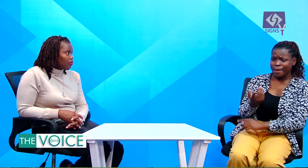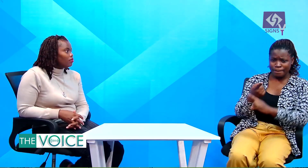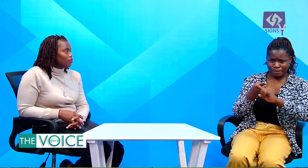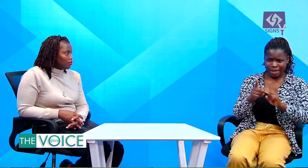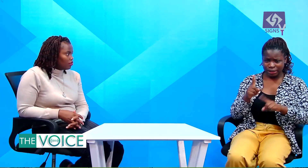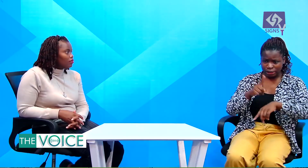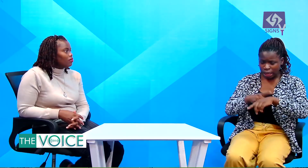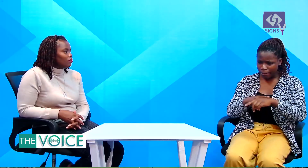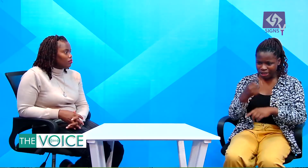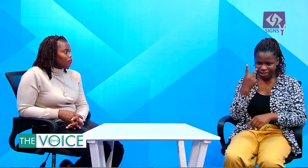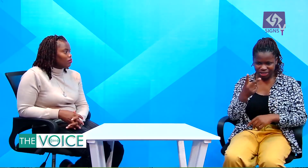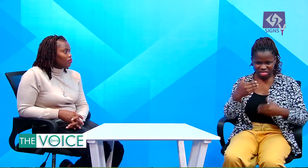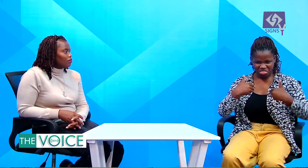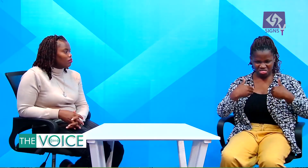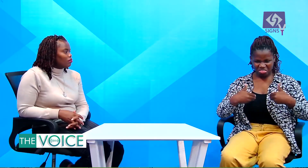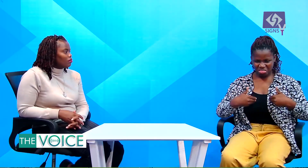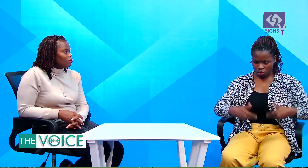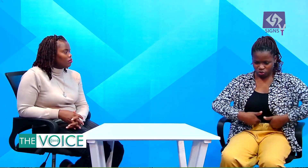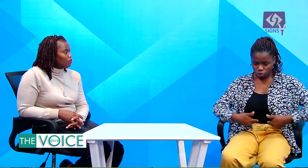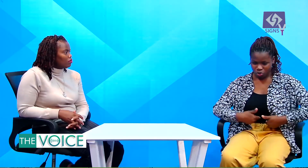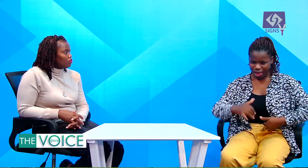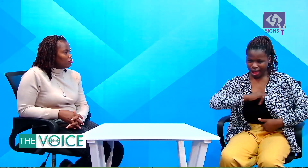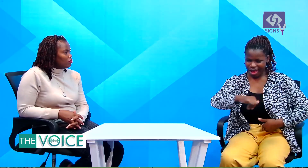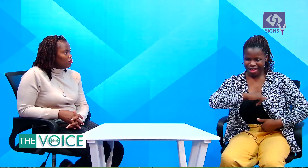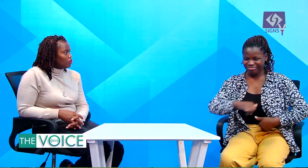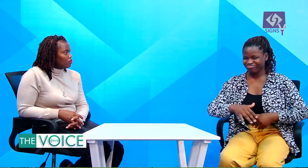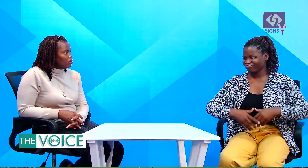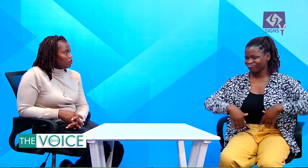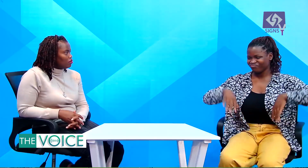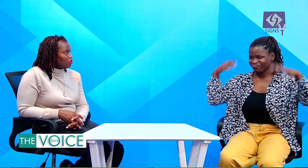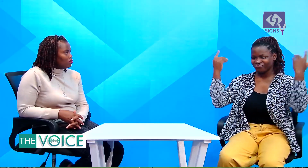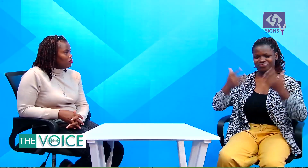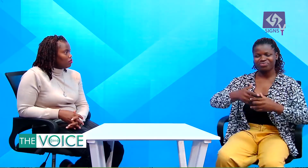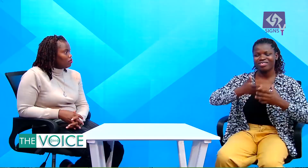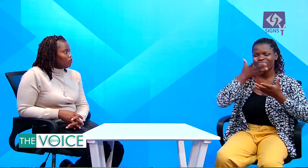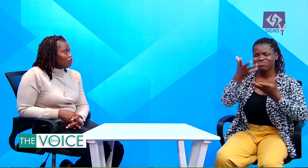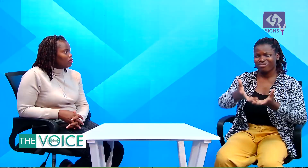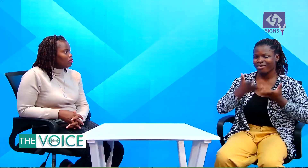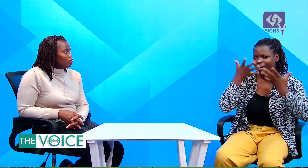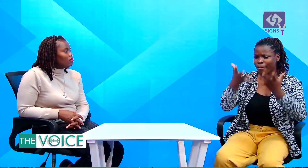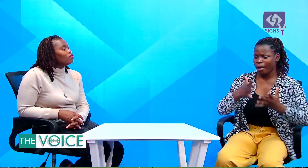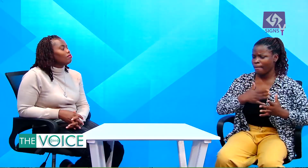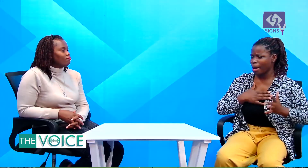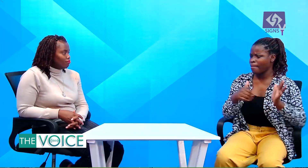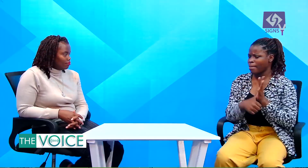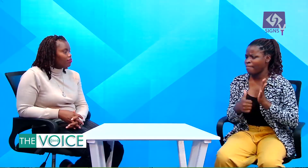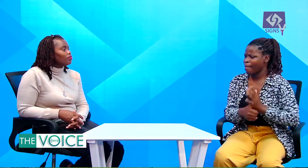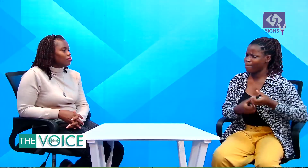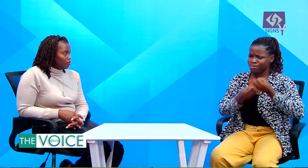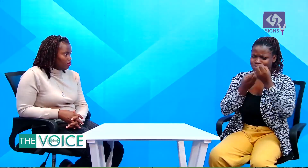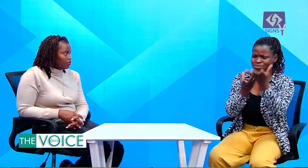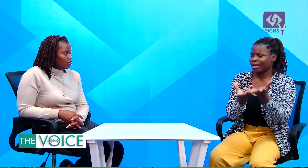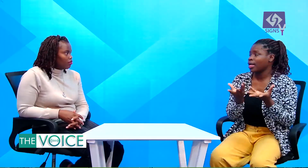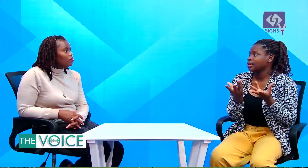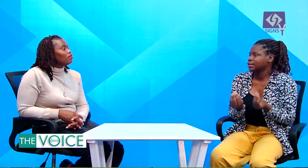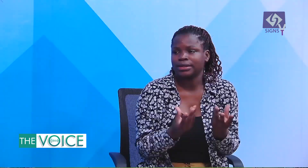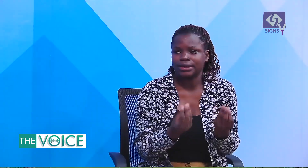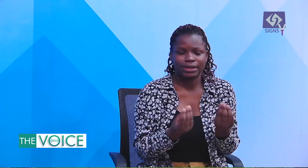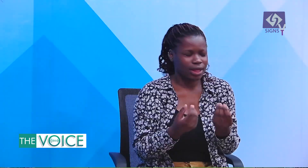them that their voice can be heard and how they should use their voice, because most of the time they have